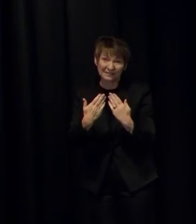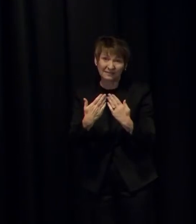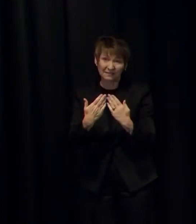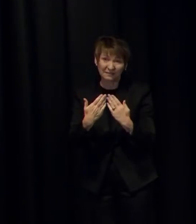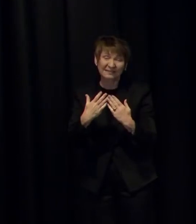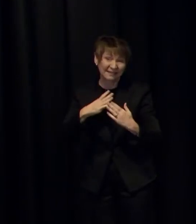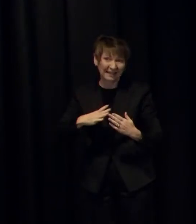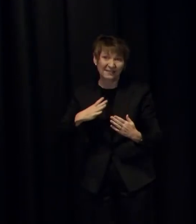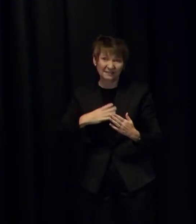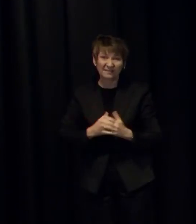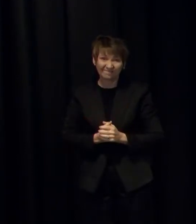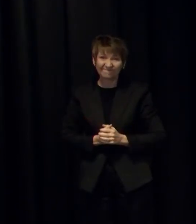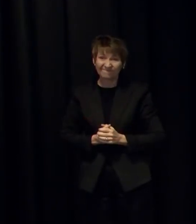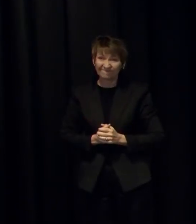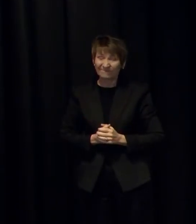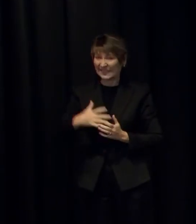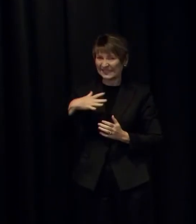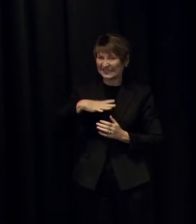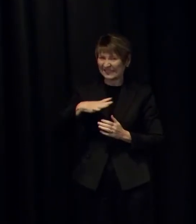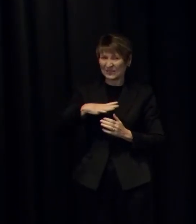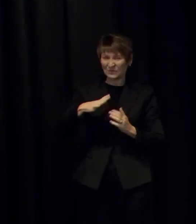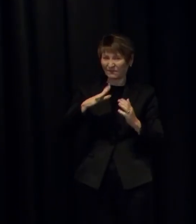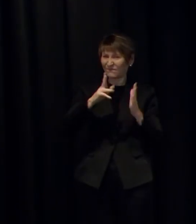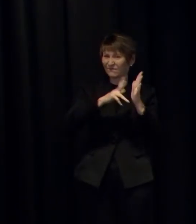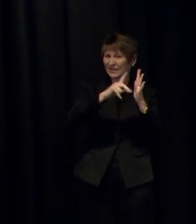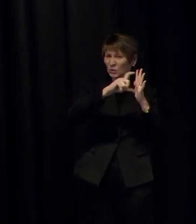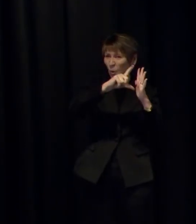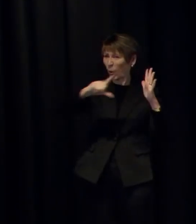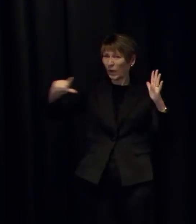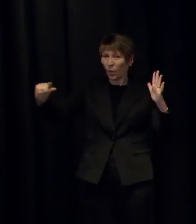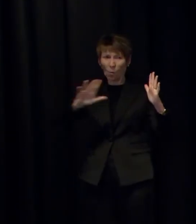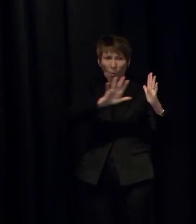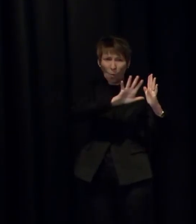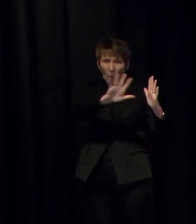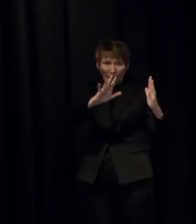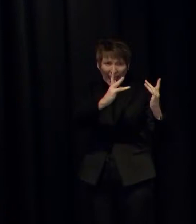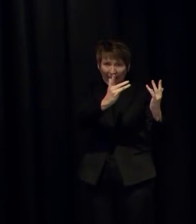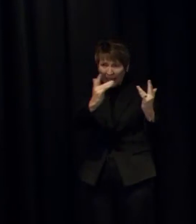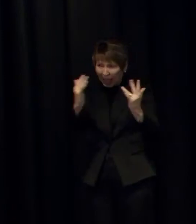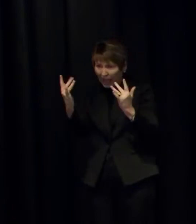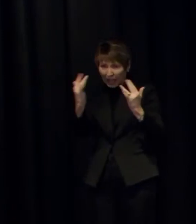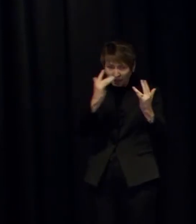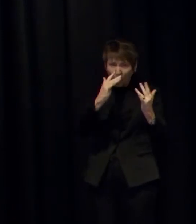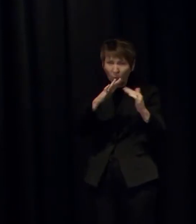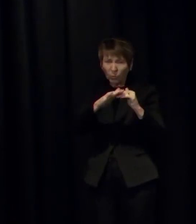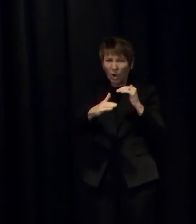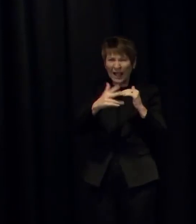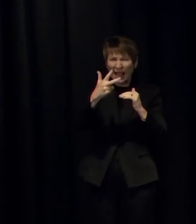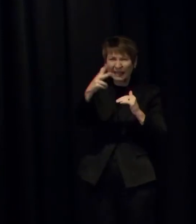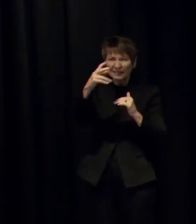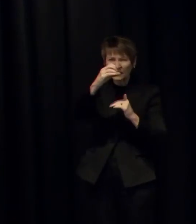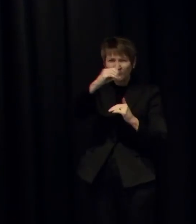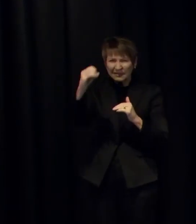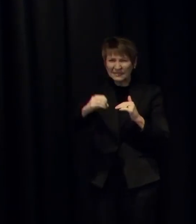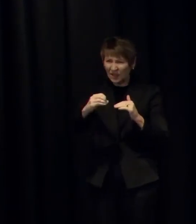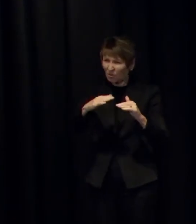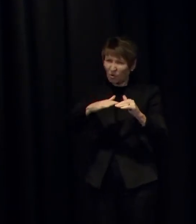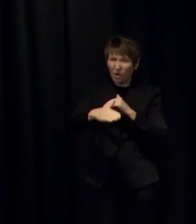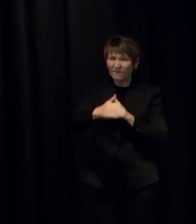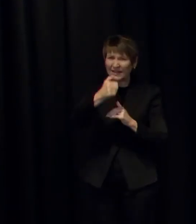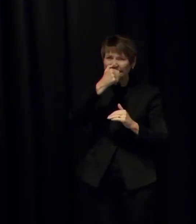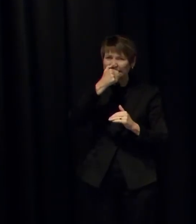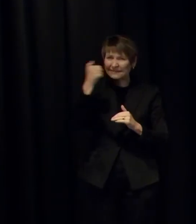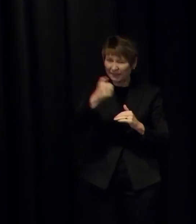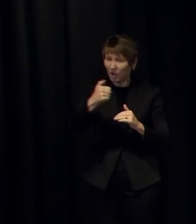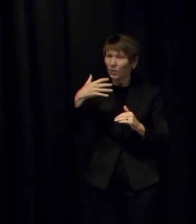help us get to that 80 and 90% double dose mark and be an absolute global leader in our vaccination coverage and